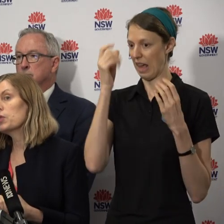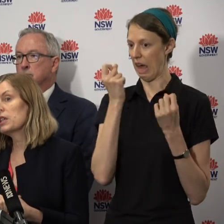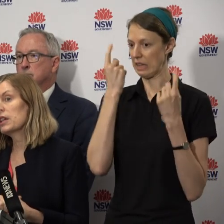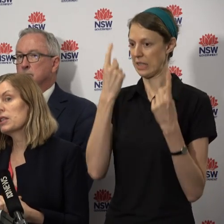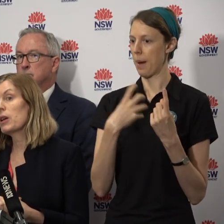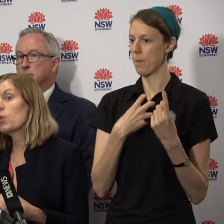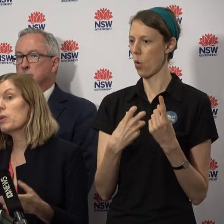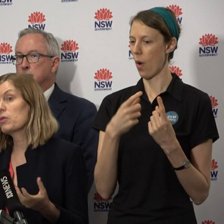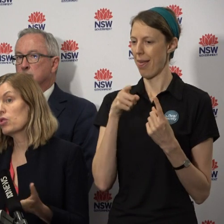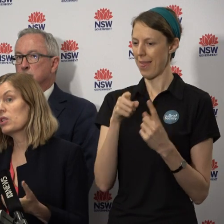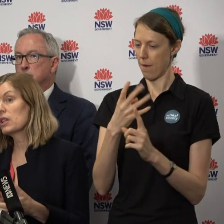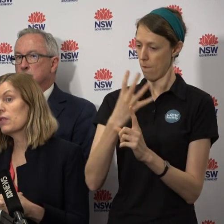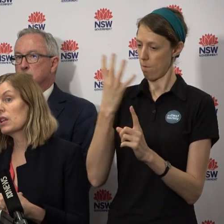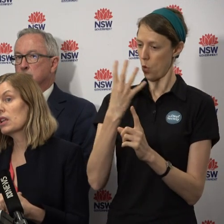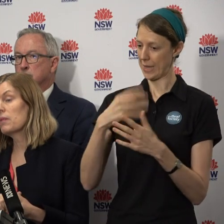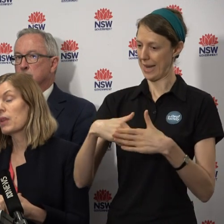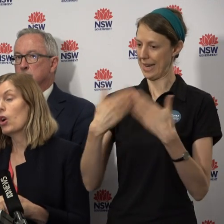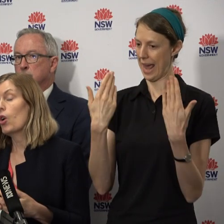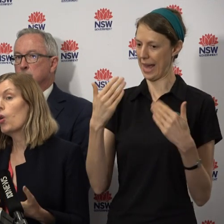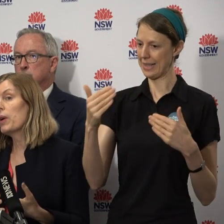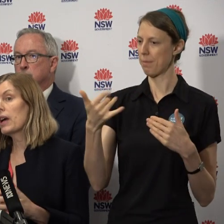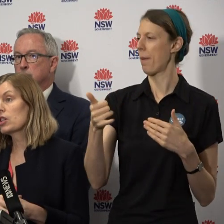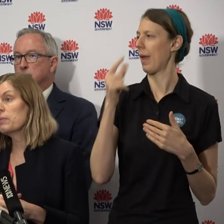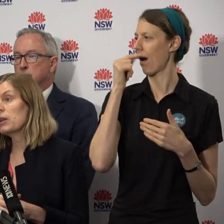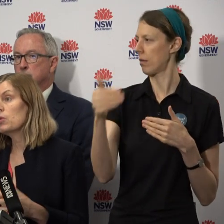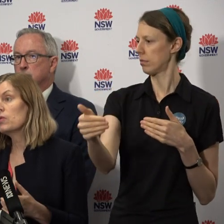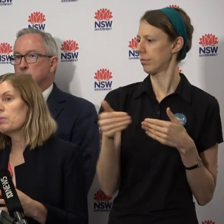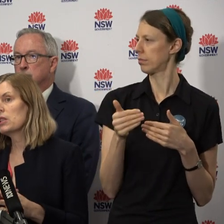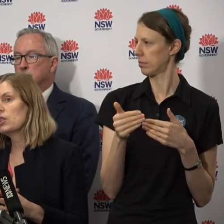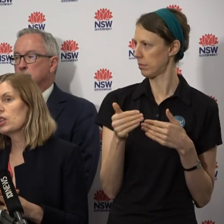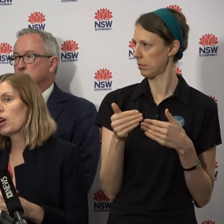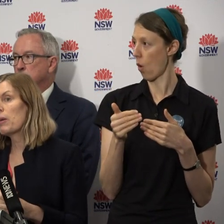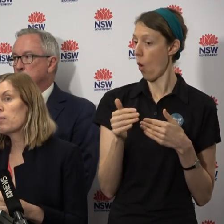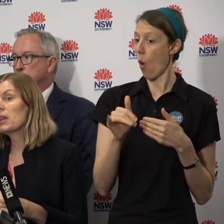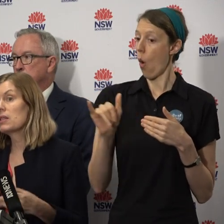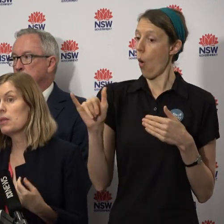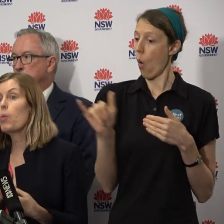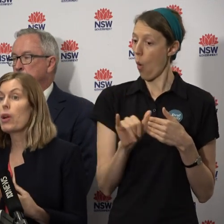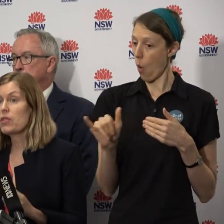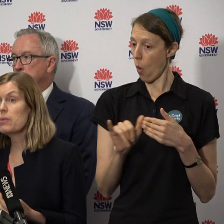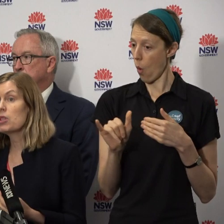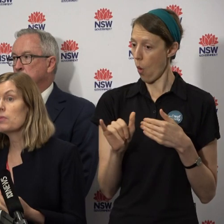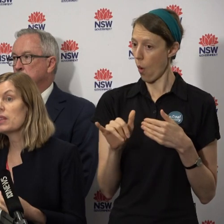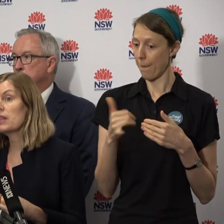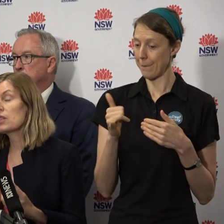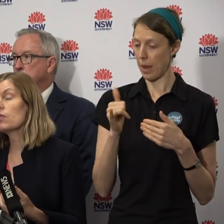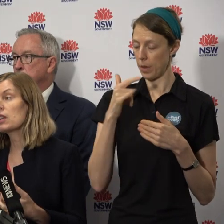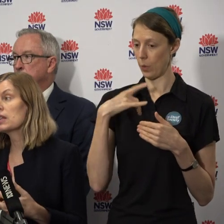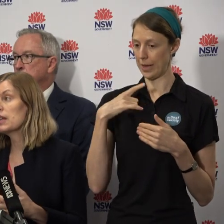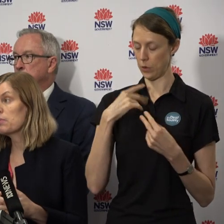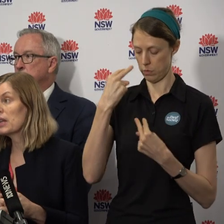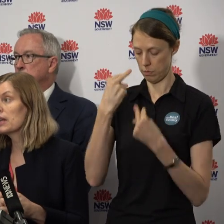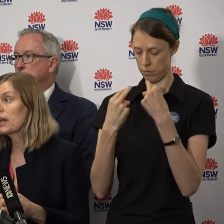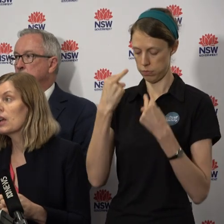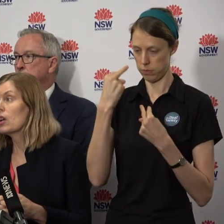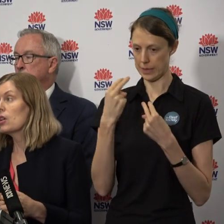of the 14 days may well be reduced significantly, or we actually may move to messaging about being aware of symptoms and then